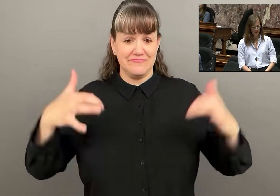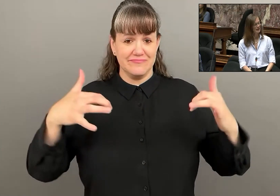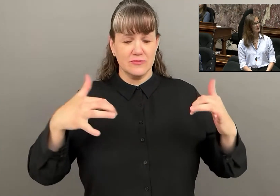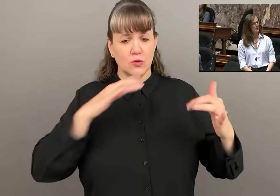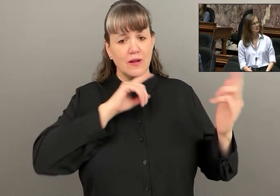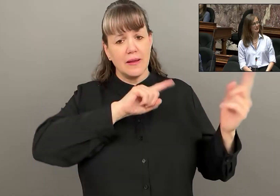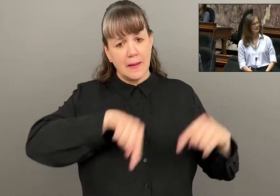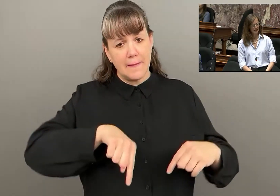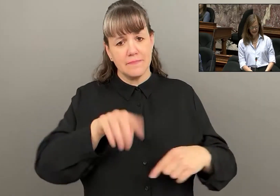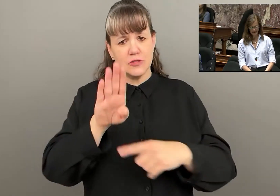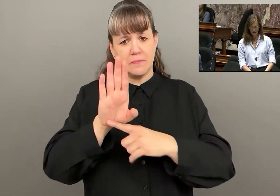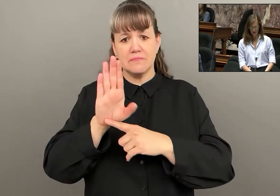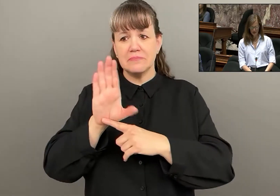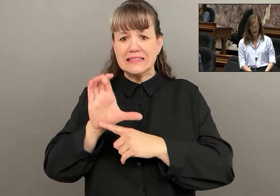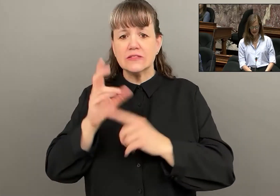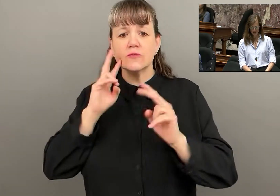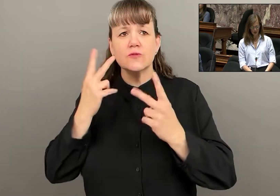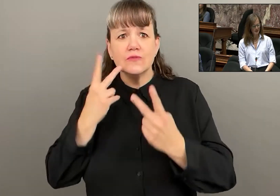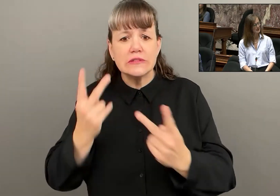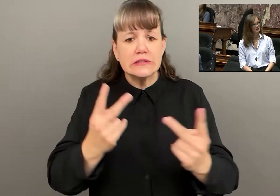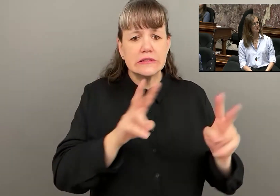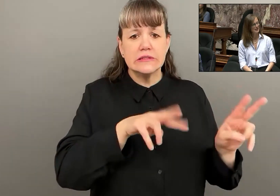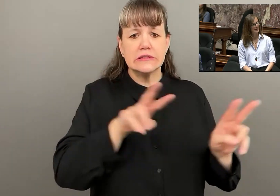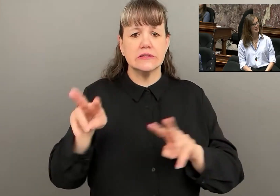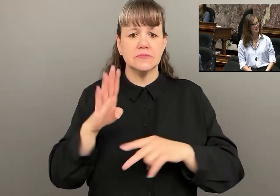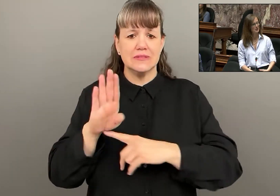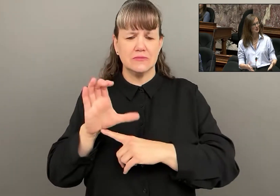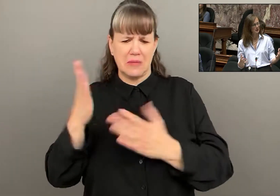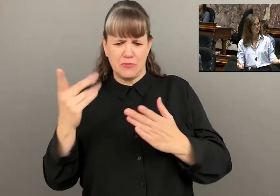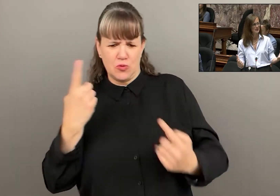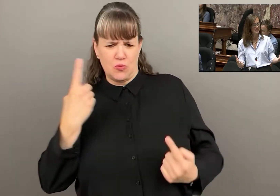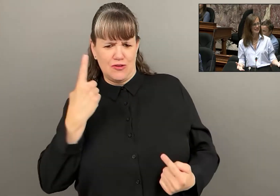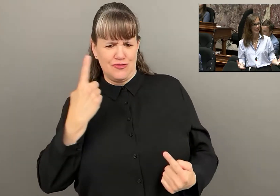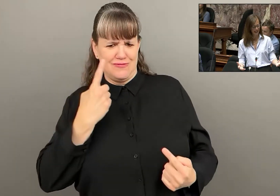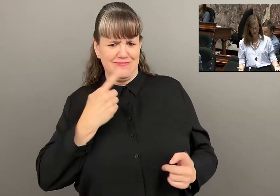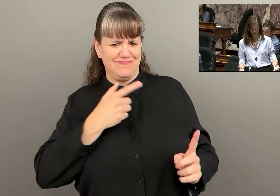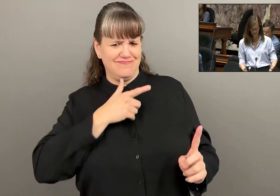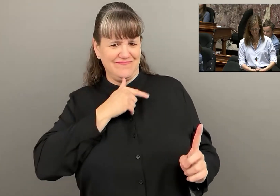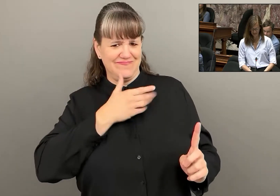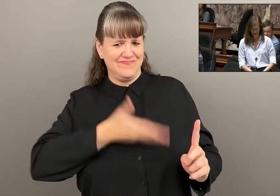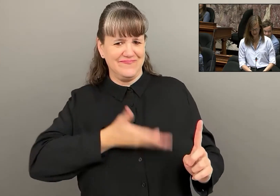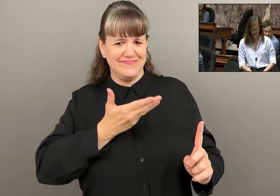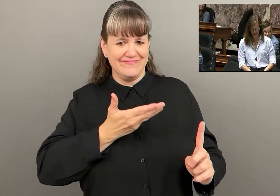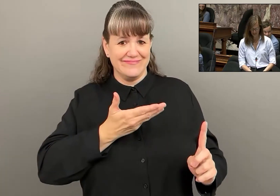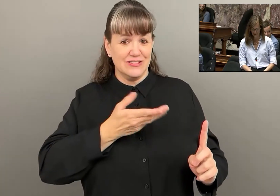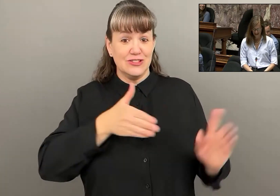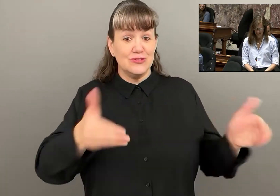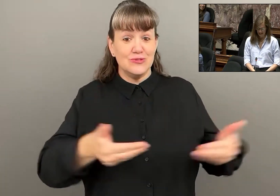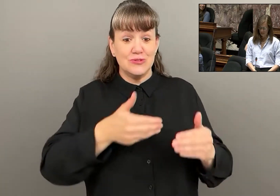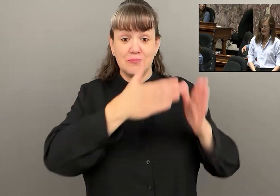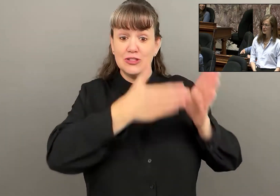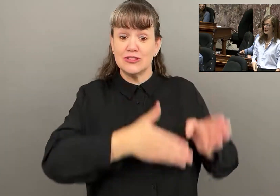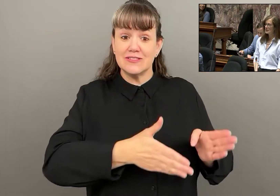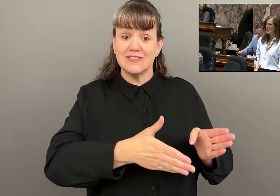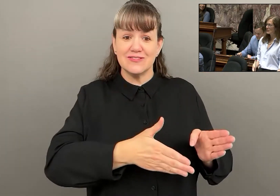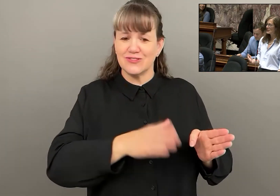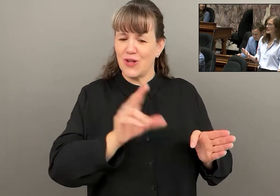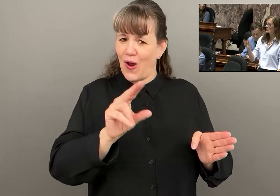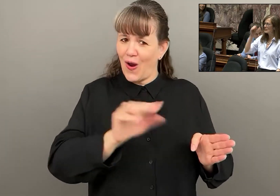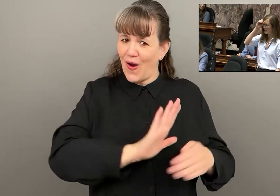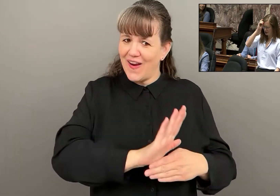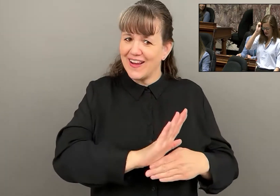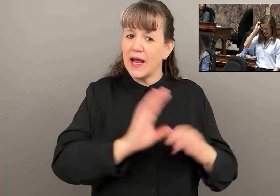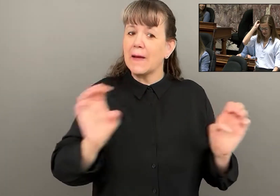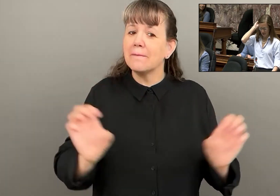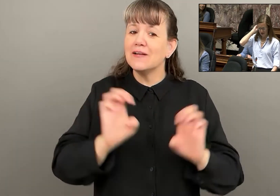wondering, but I am actually introducing the emergency alert test, which is going to be today at 1:55 p.m. I want to remind members